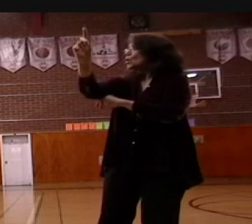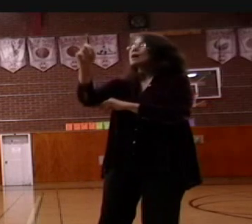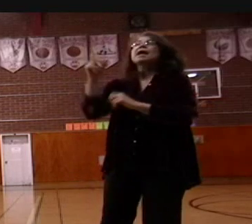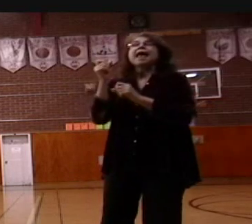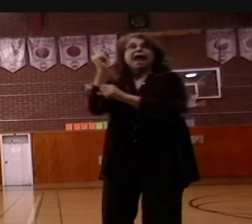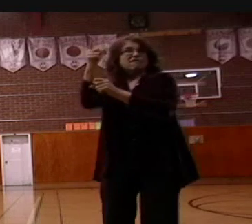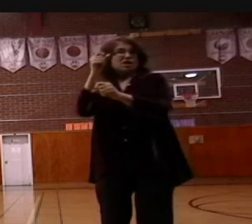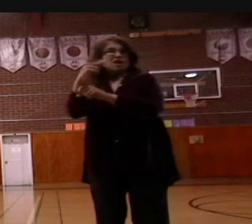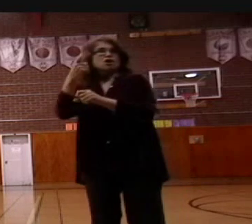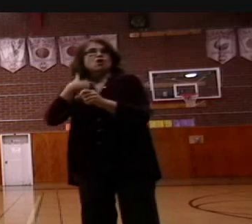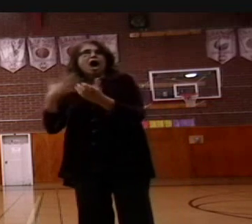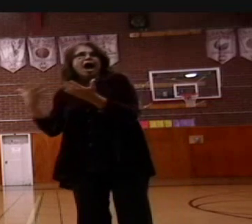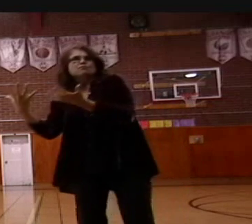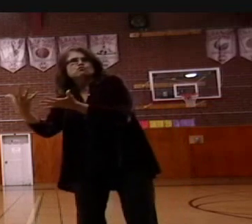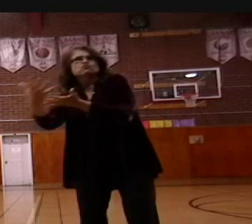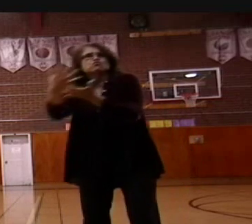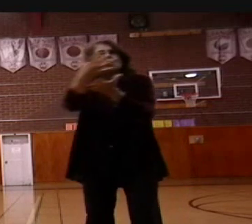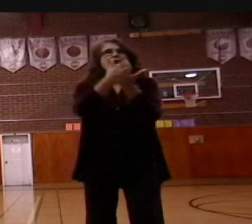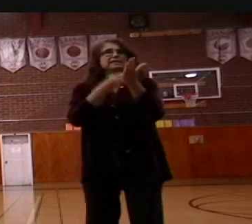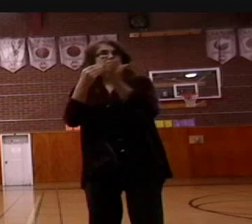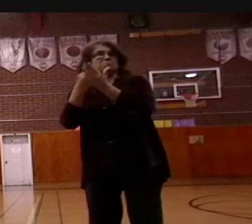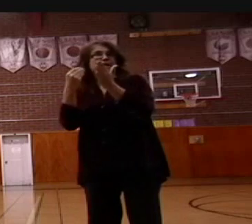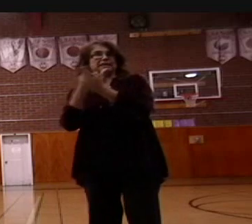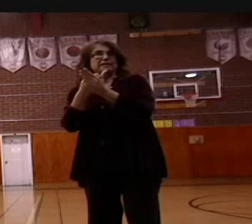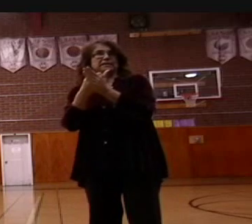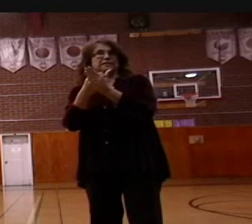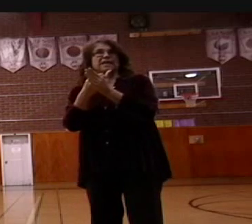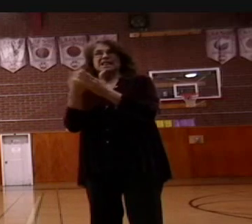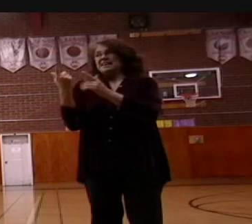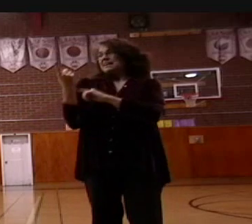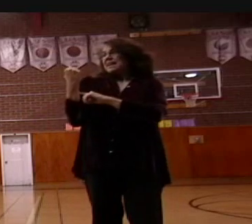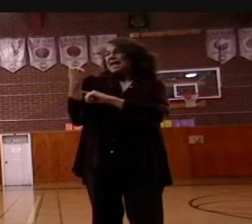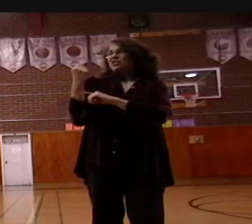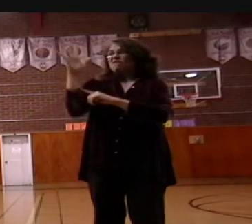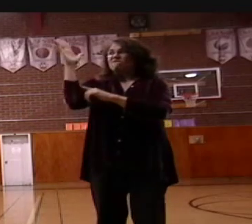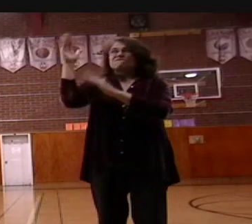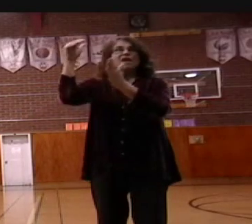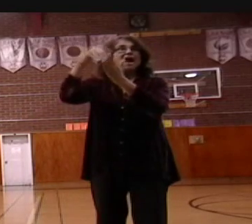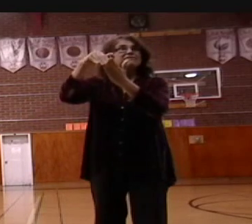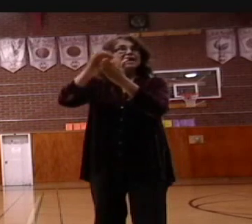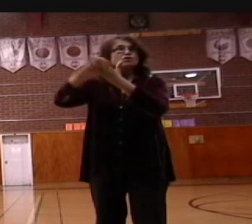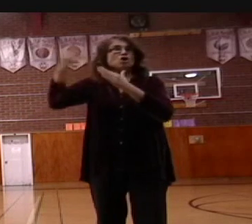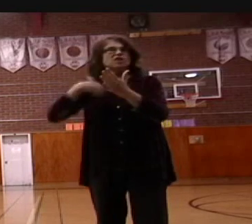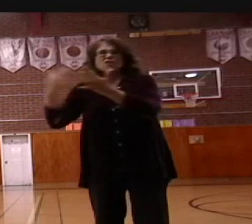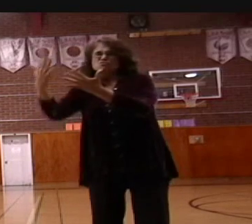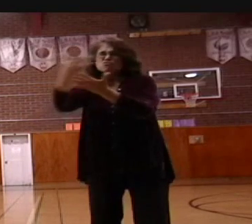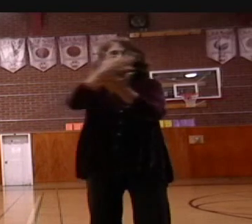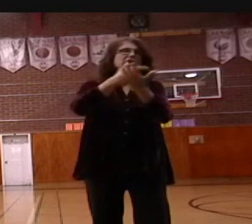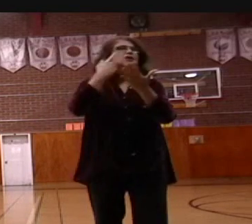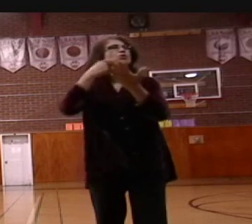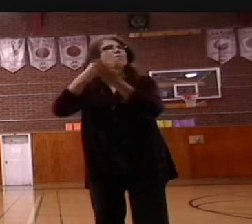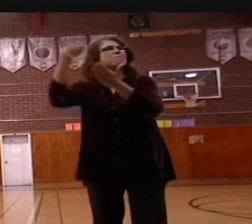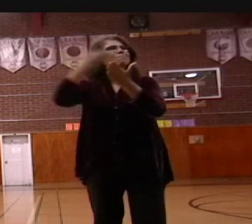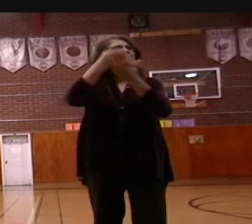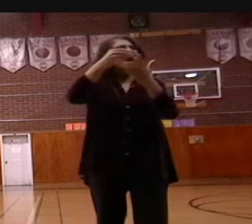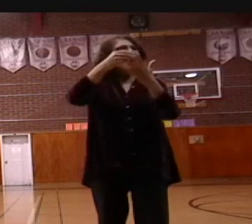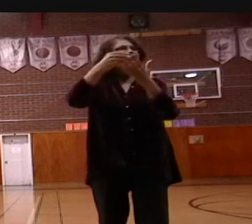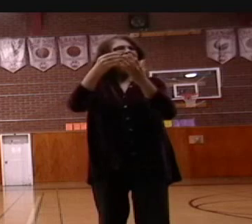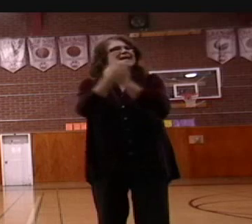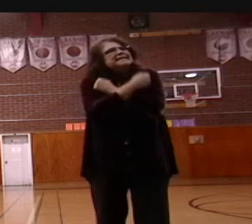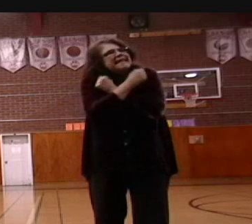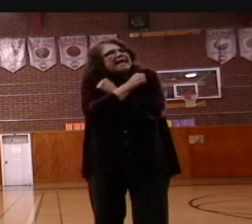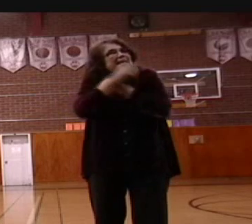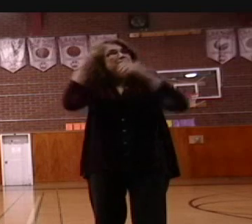I raised over $5,000 to buy 1,800 teddy bears for kids at Rady. We tied a donation